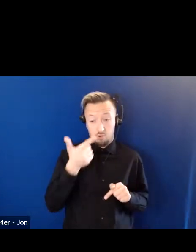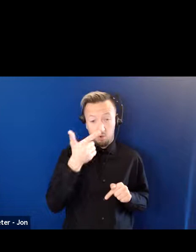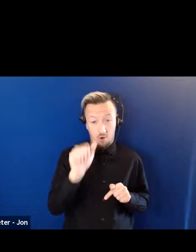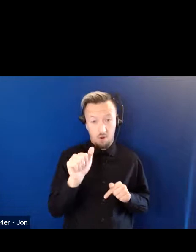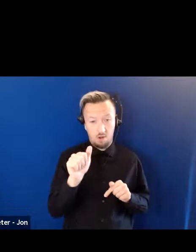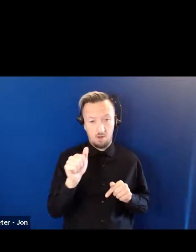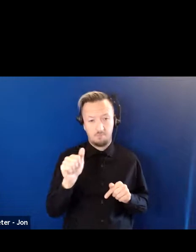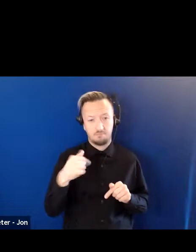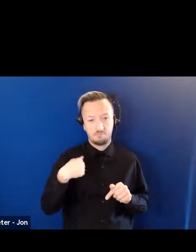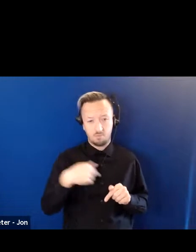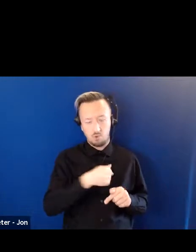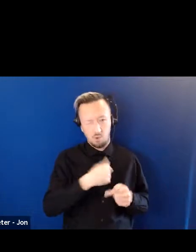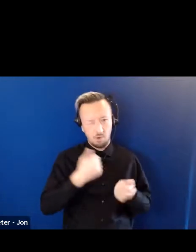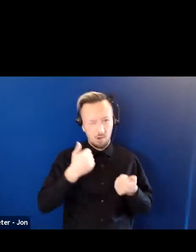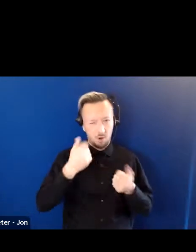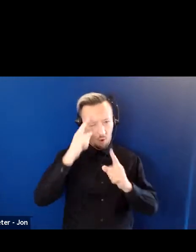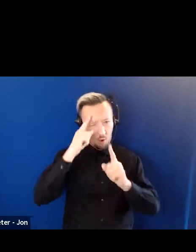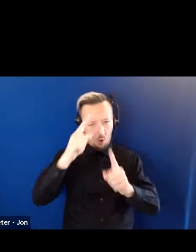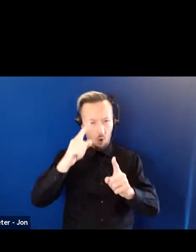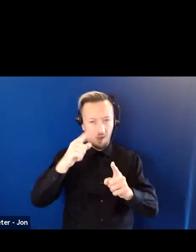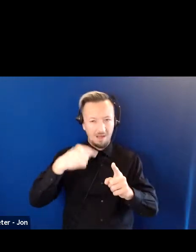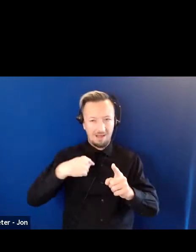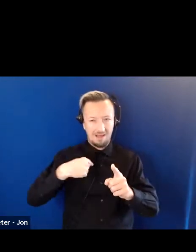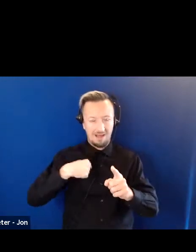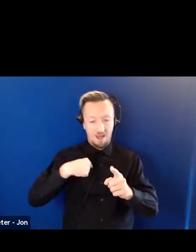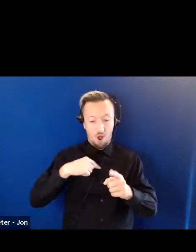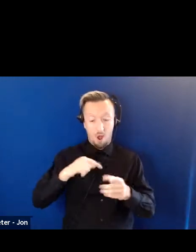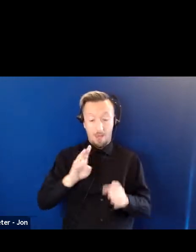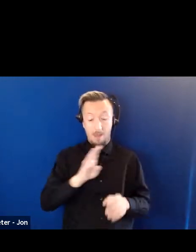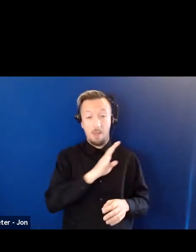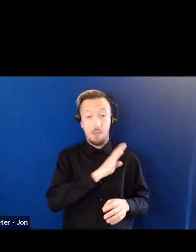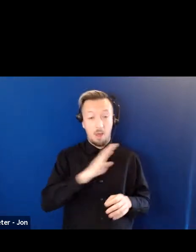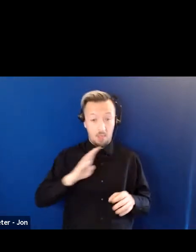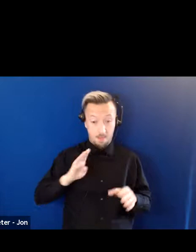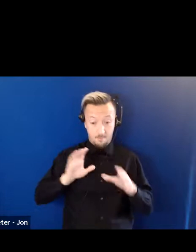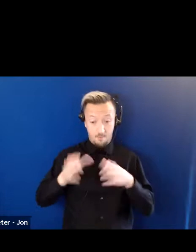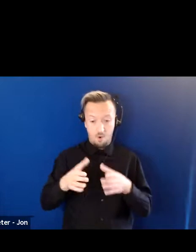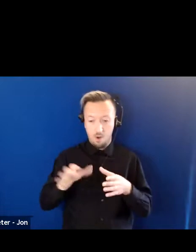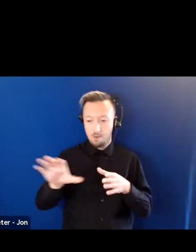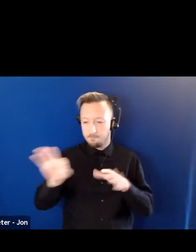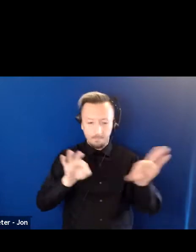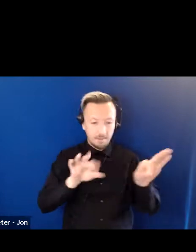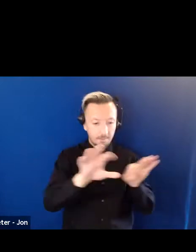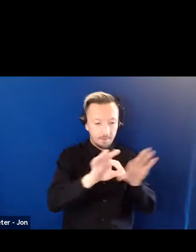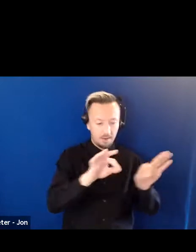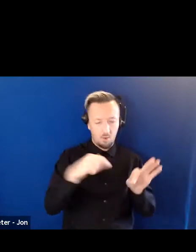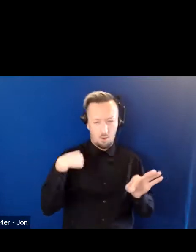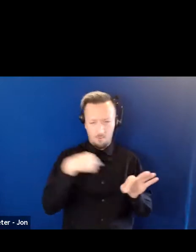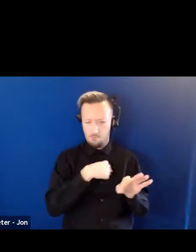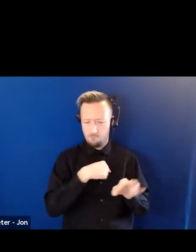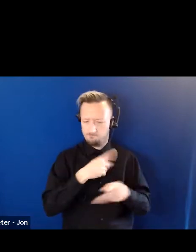be intentional with our board selection. We want a diverse